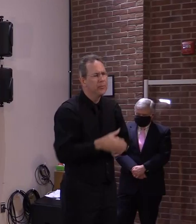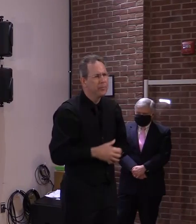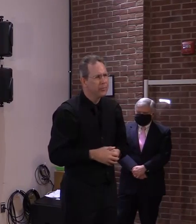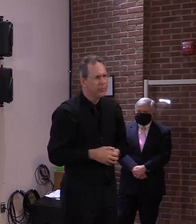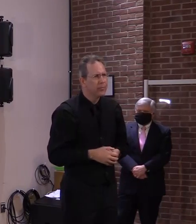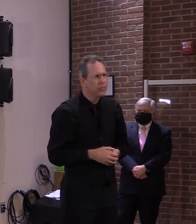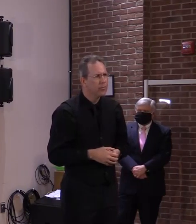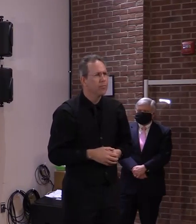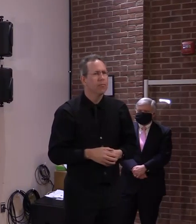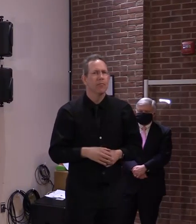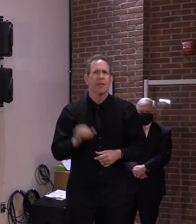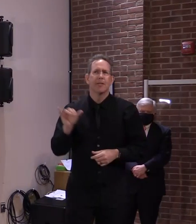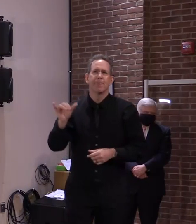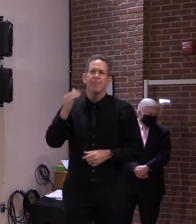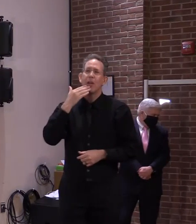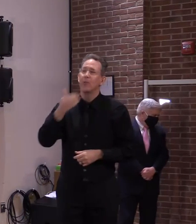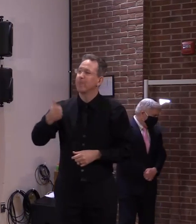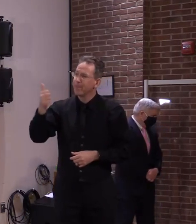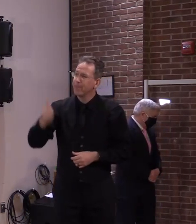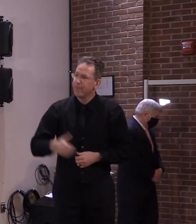Got it. Thank you.